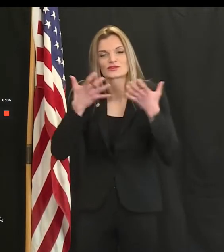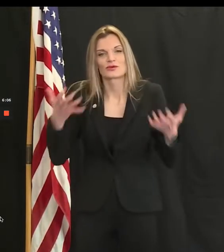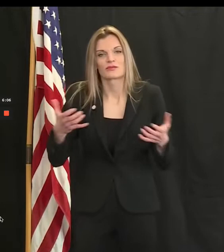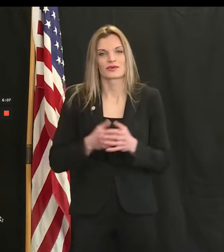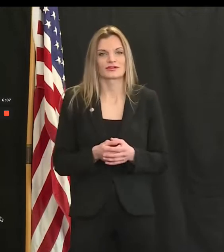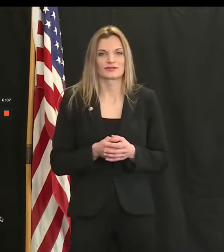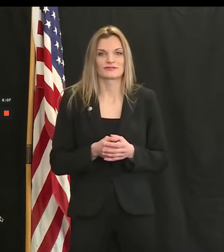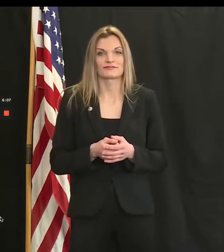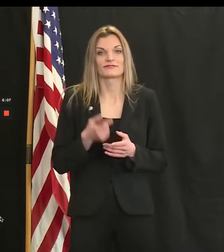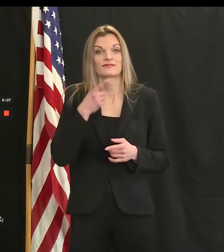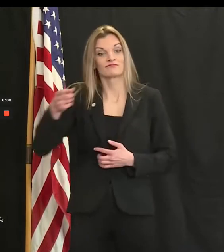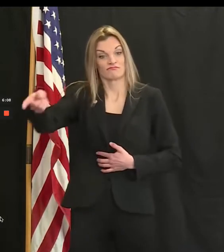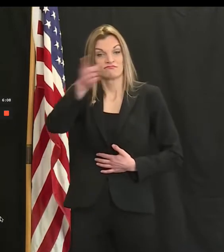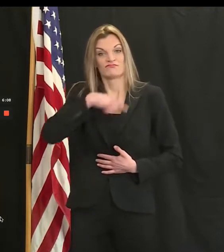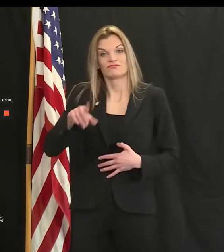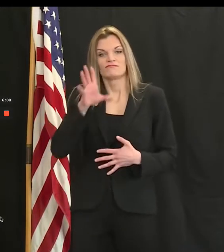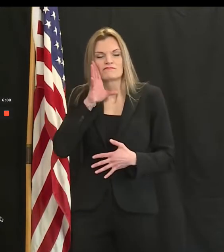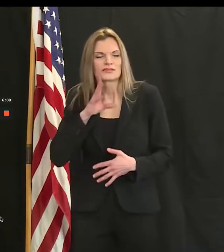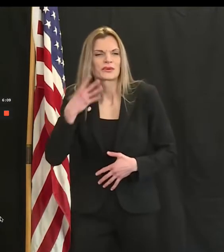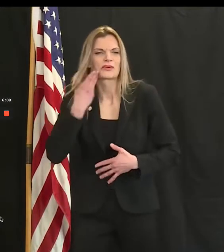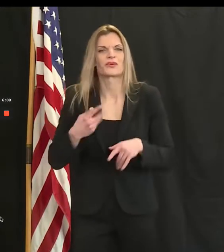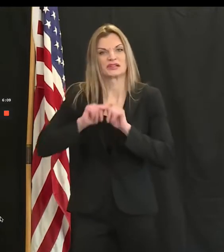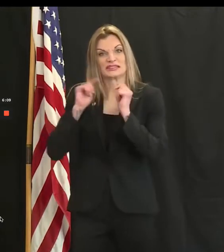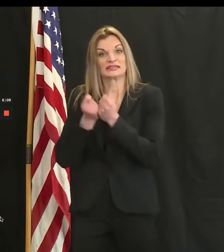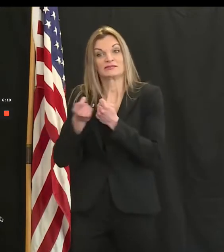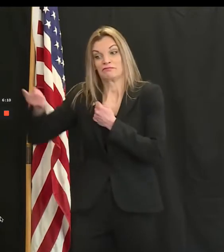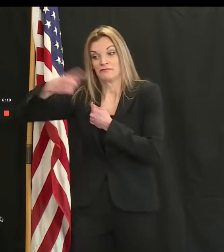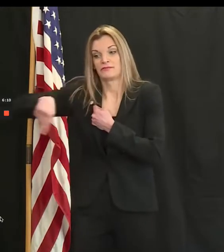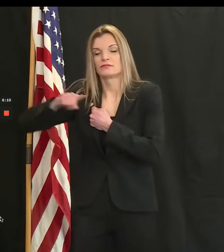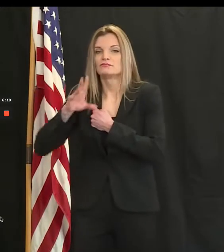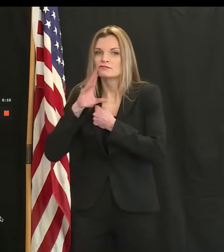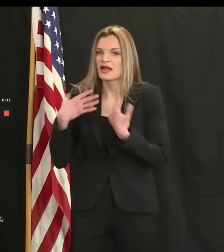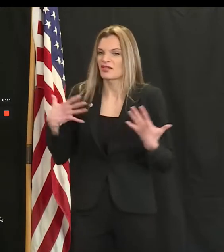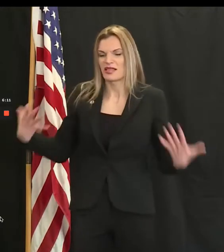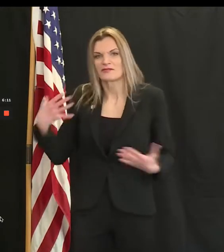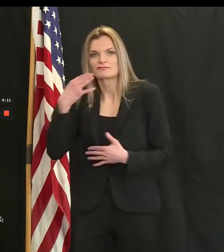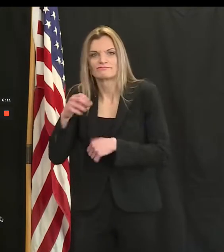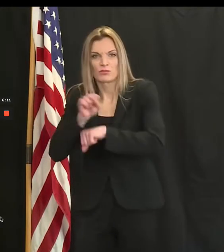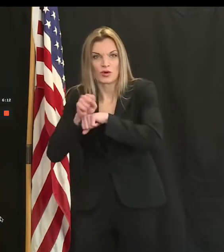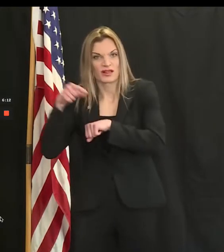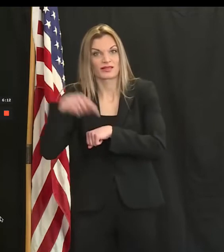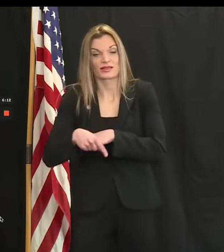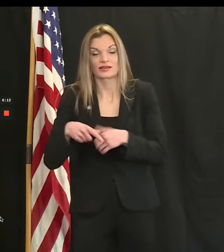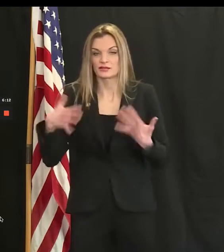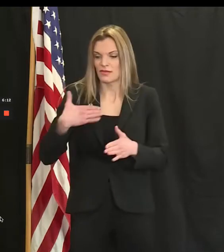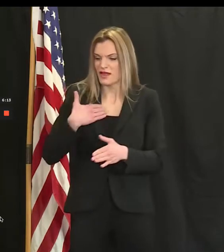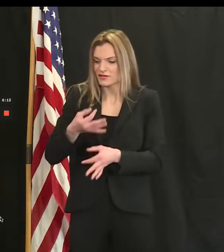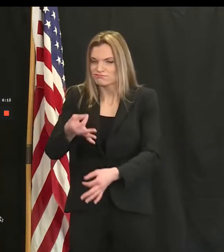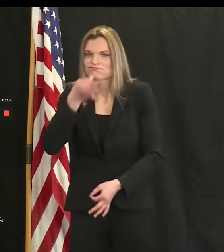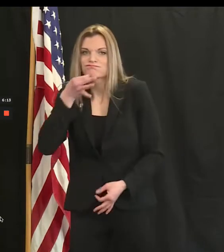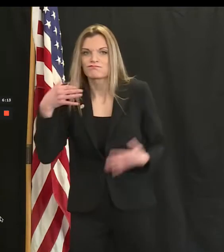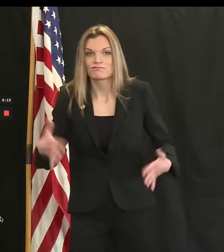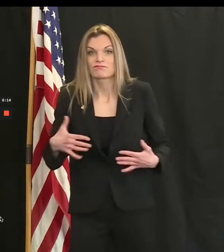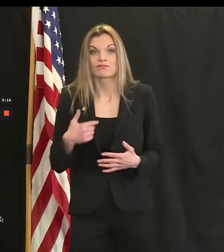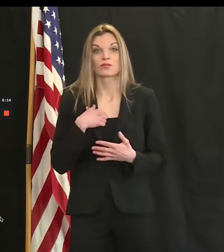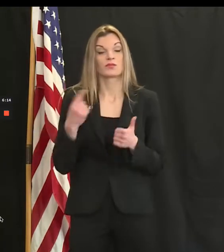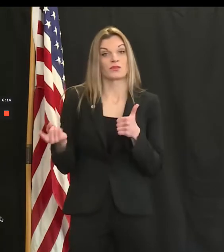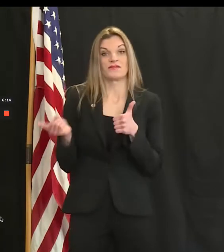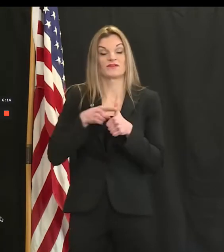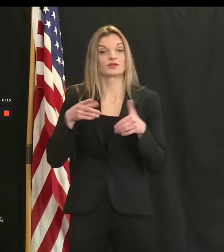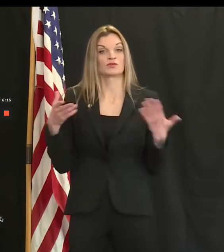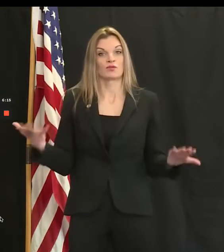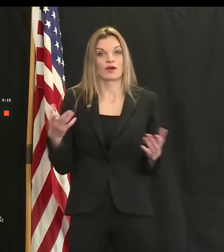team of veteran prosecutors and seasoned investigators. Our work on this case begins with the understanding